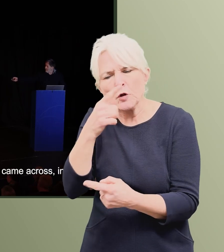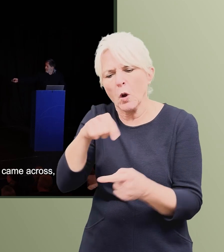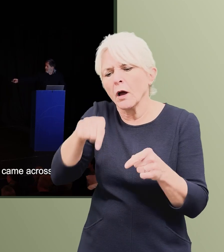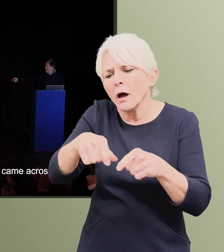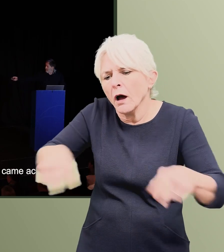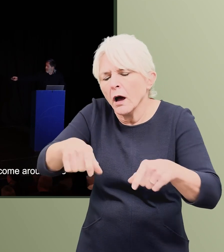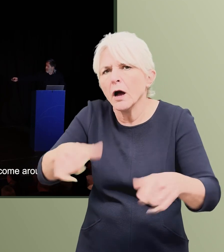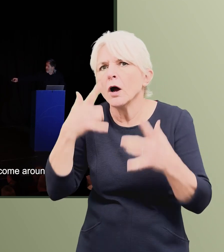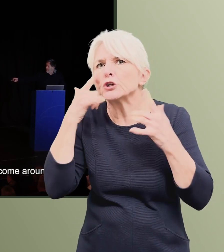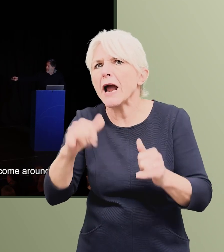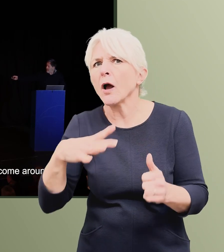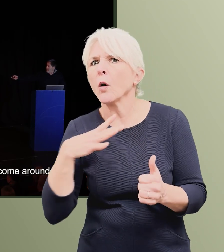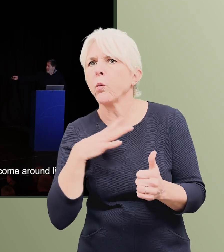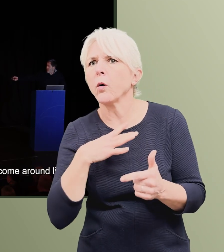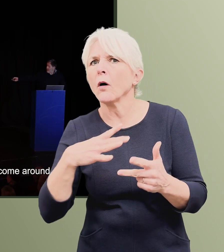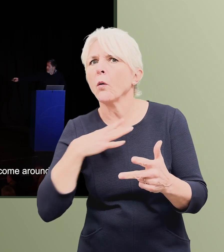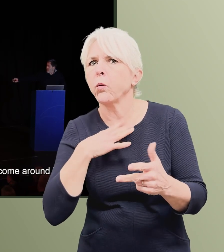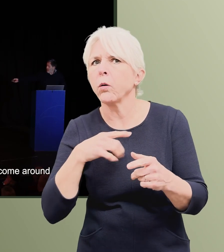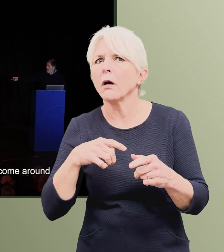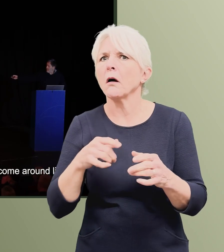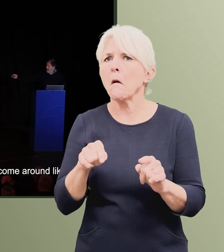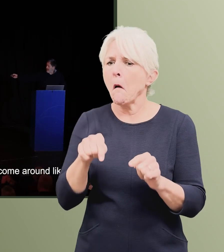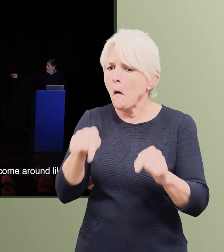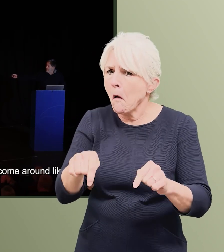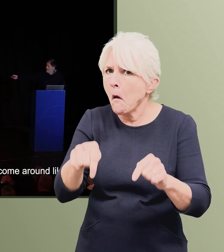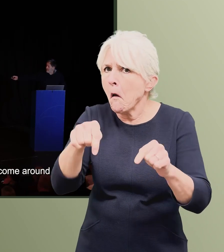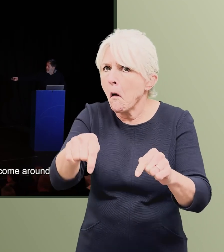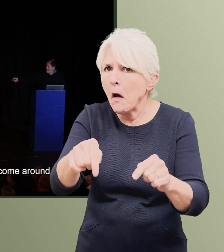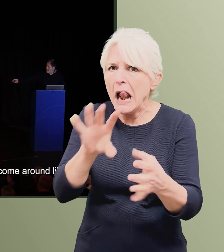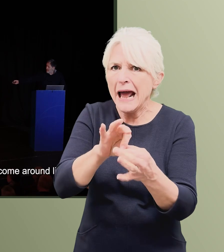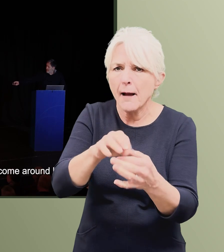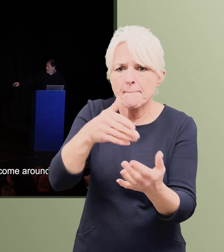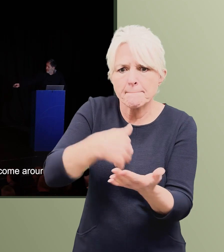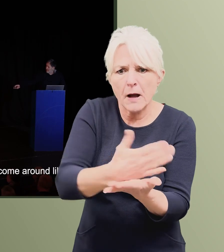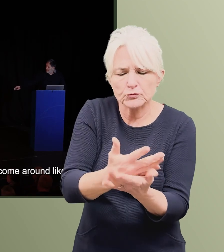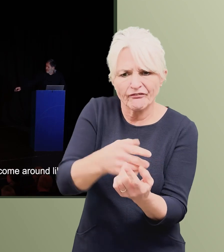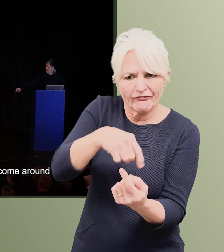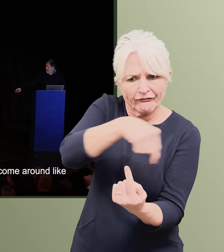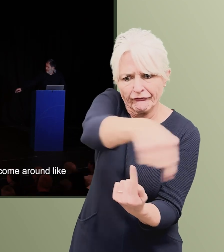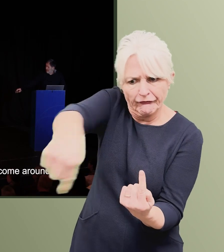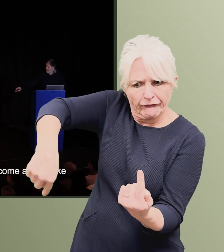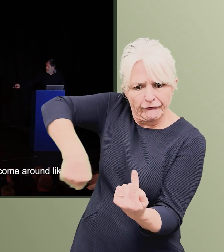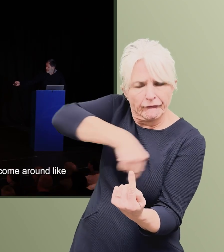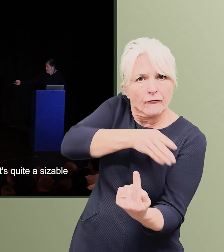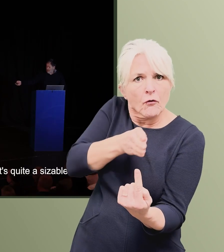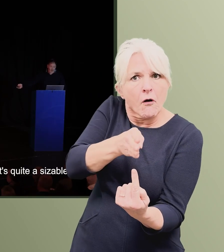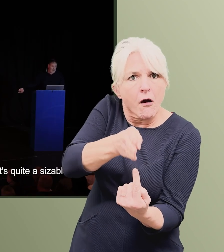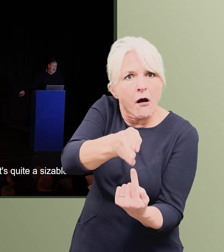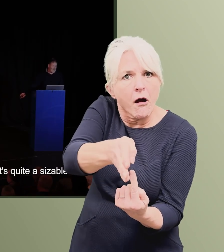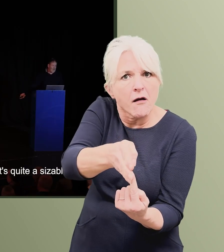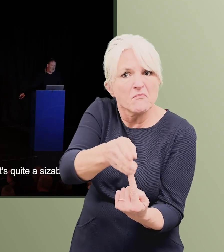In this particular trench here, we did pick up the line of the henge, which seems to come round like this. And I'll say it's